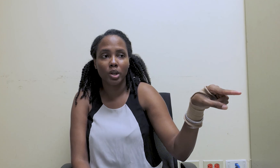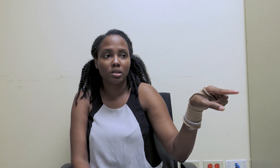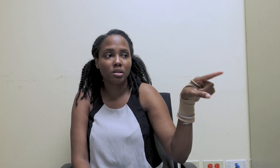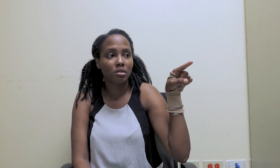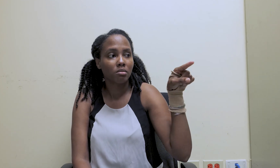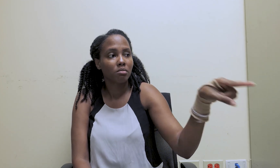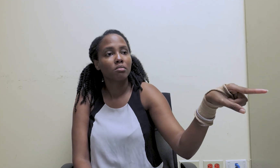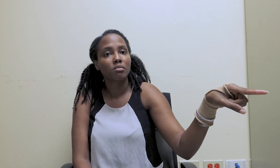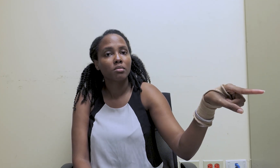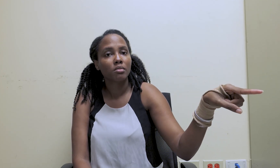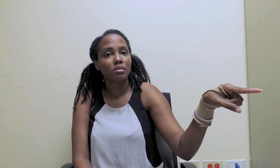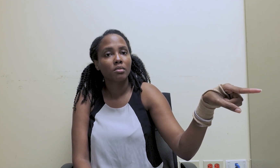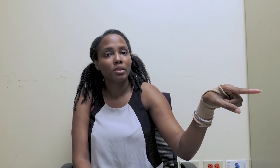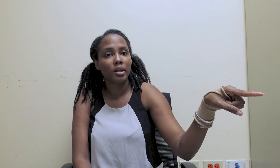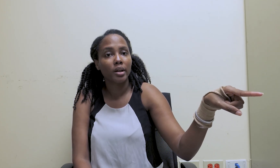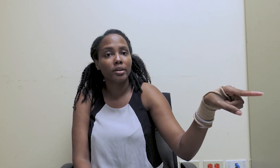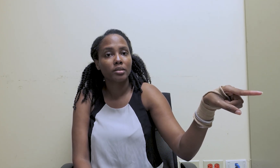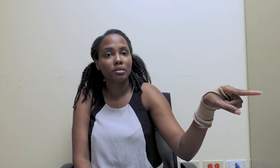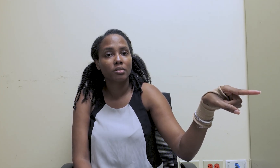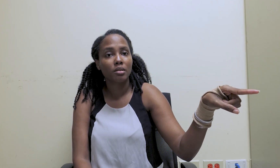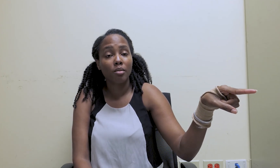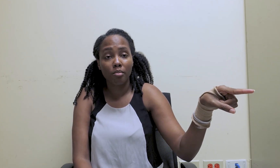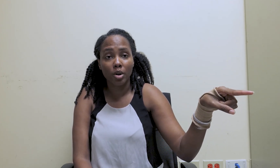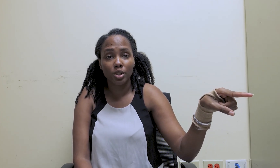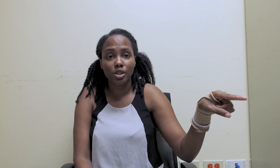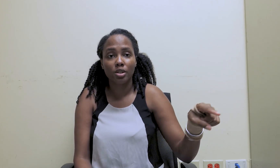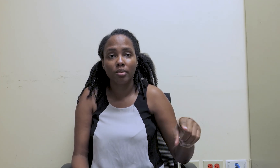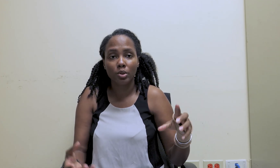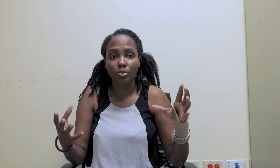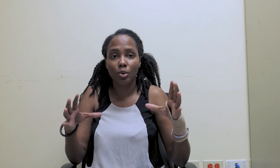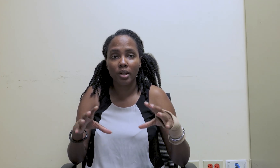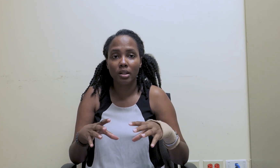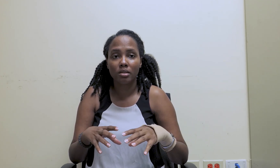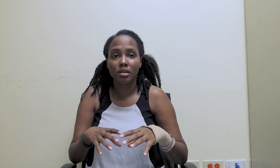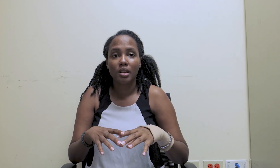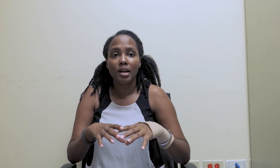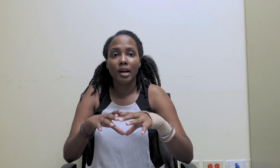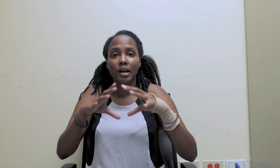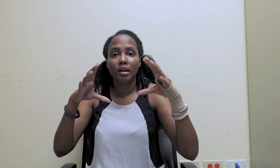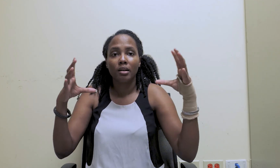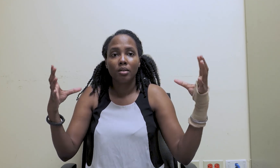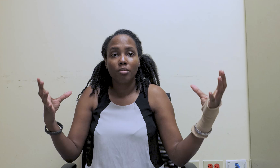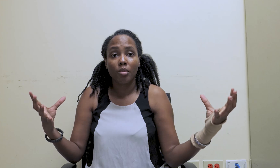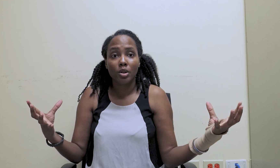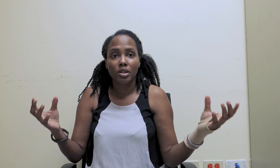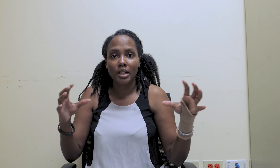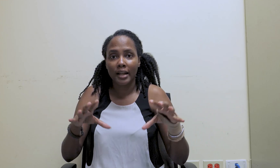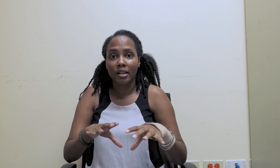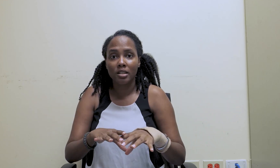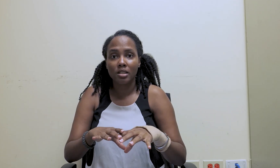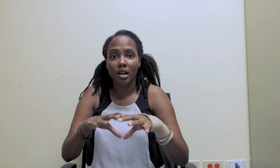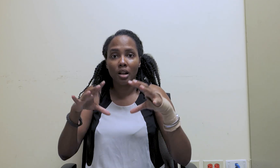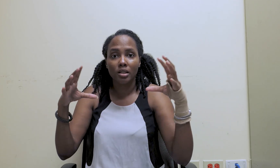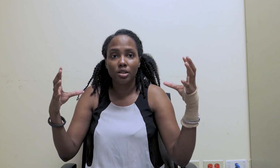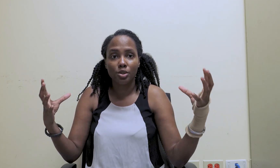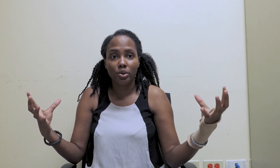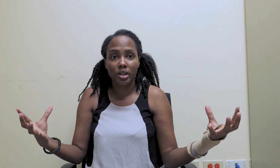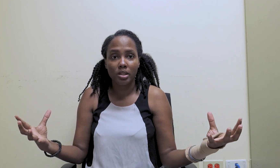point. There, much, use both hands. Much, like this is a lot, is showcasing